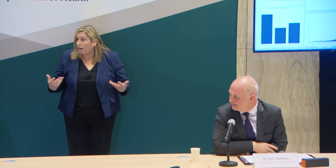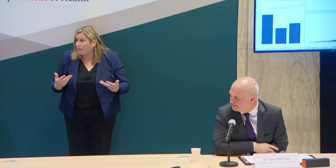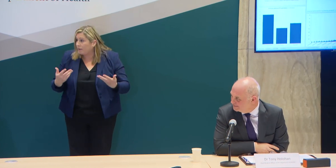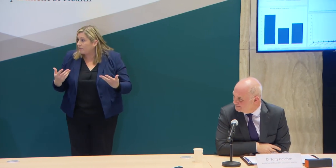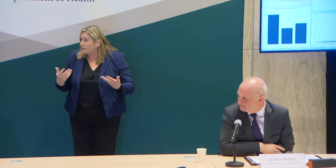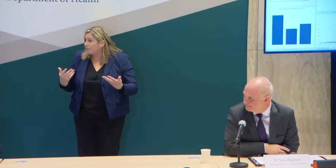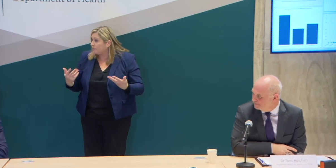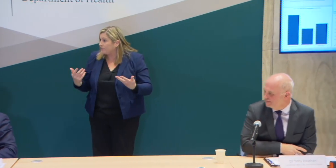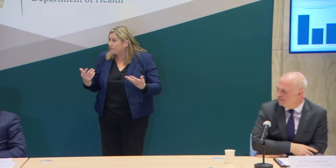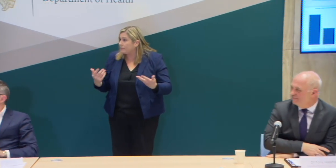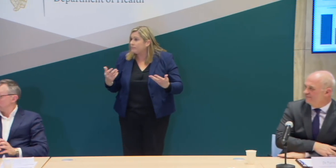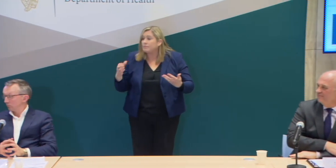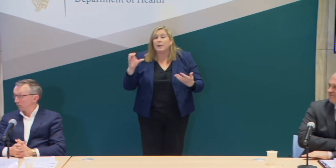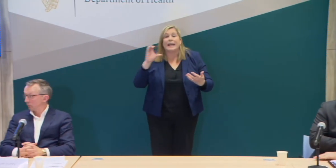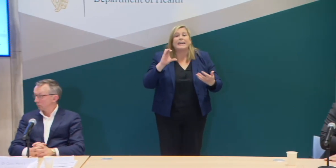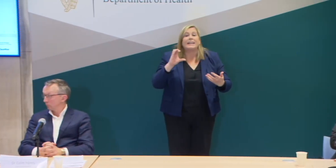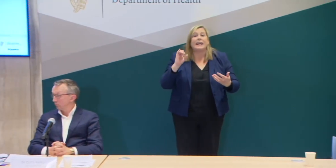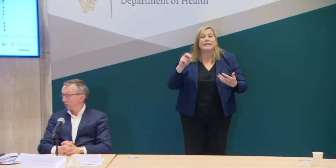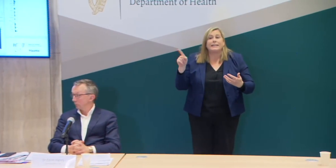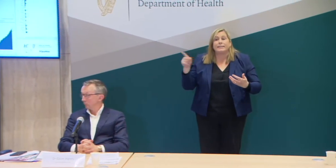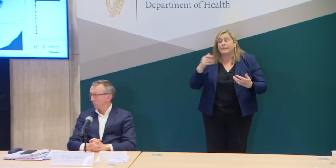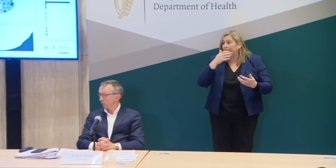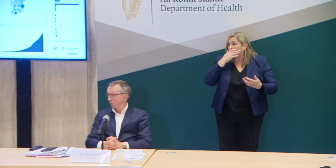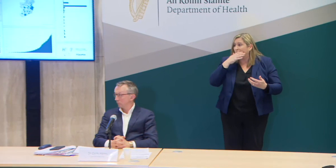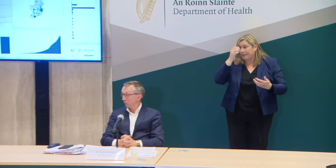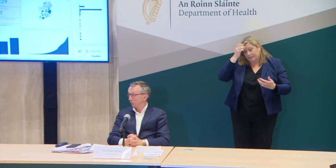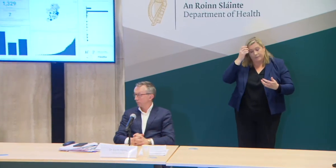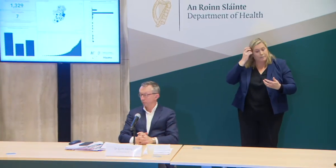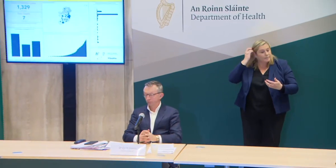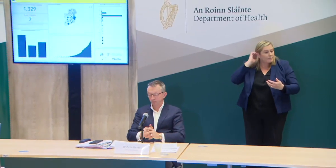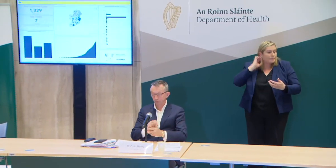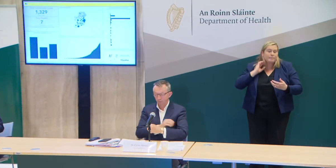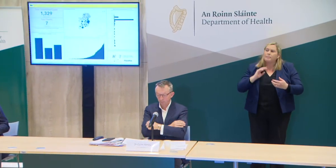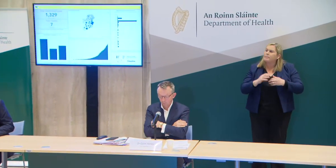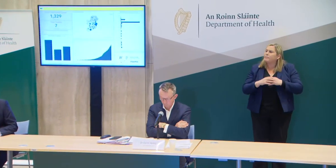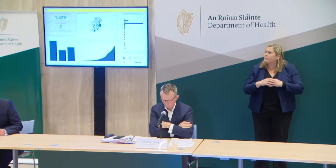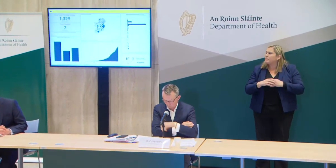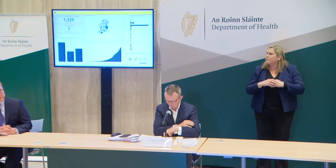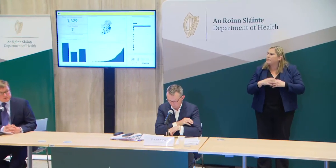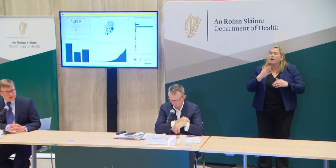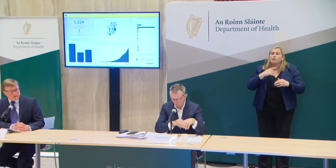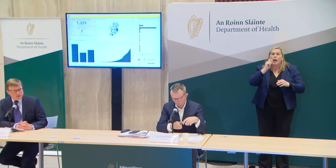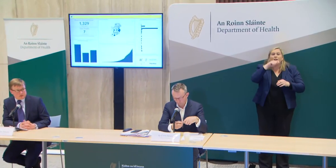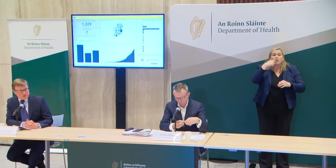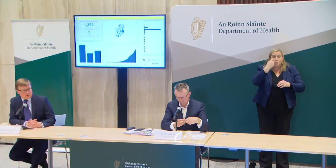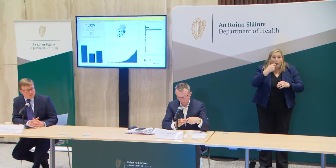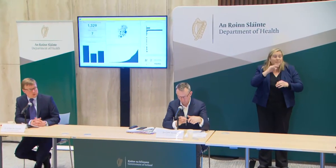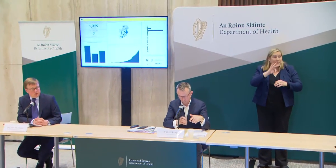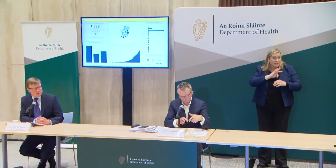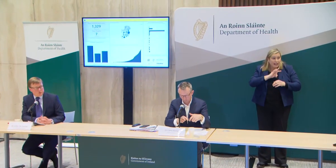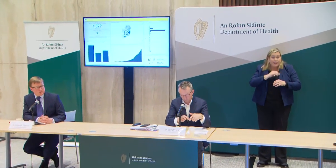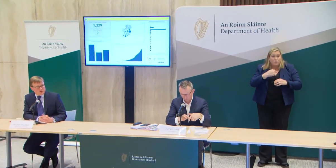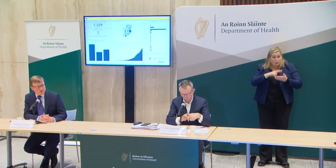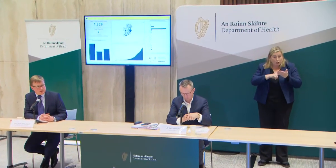Killian? So, excuse me, just on the first part, So the swabs themselves that